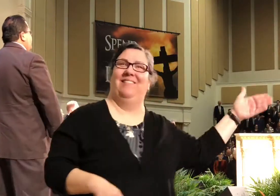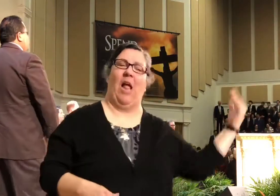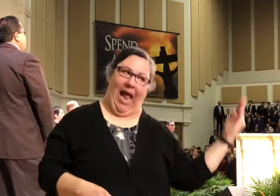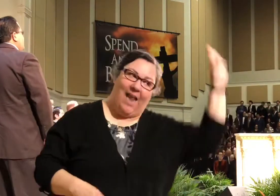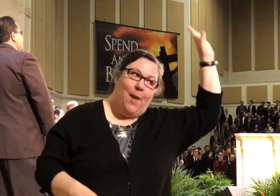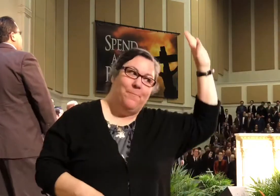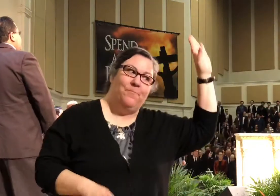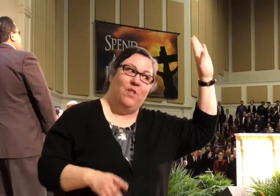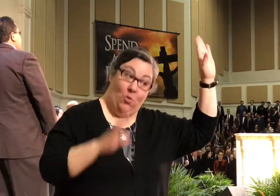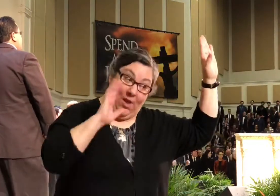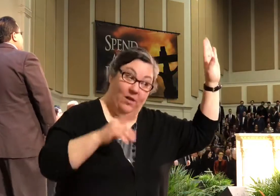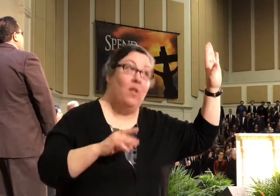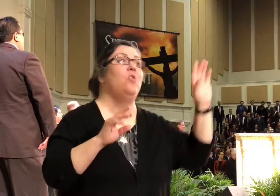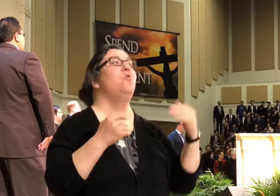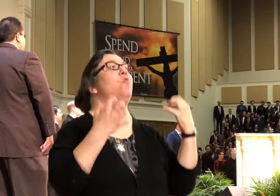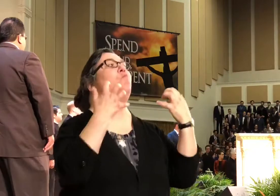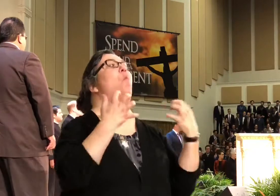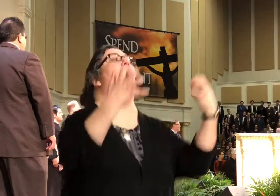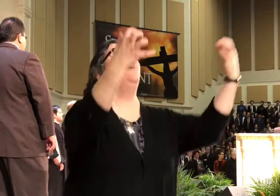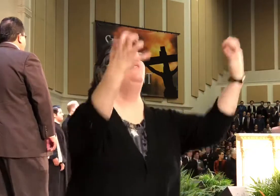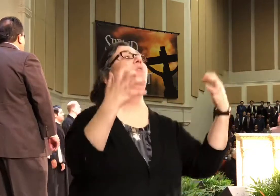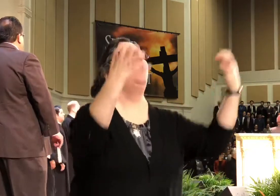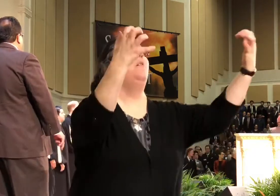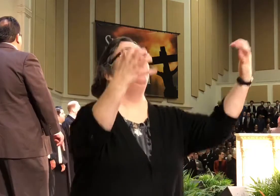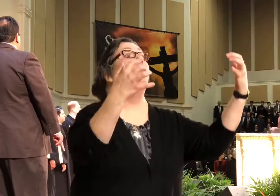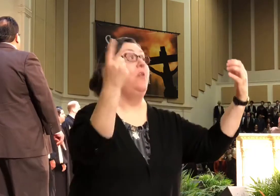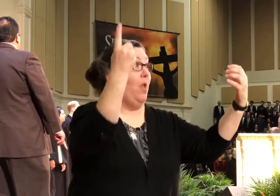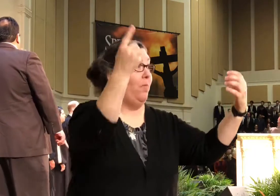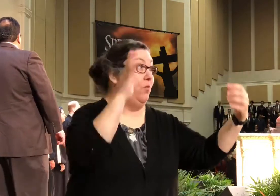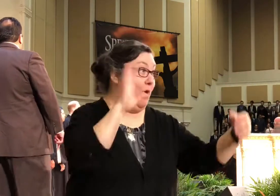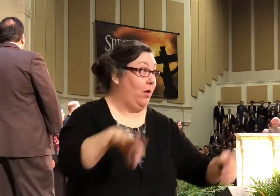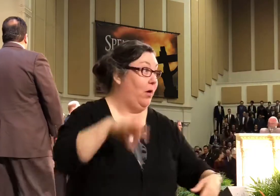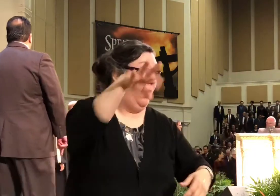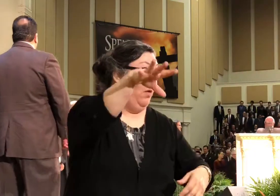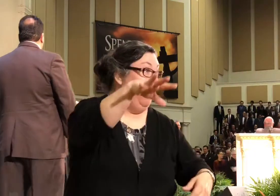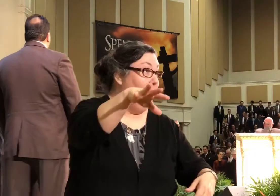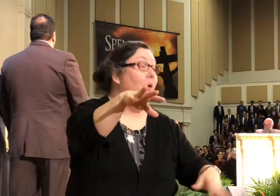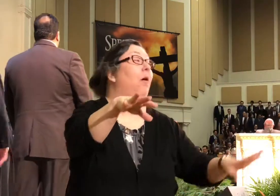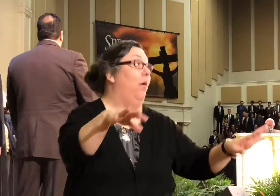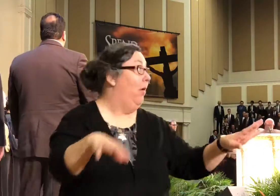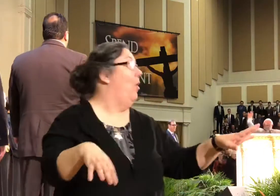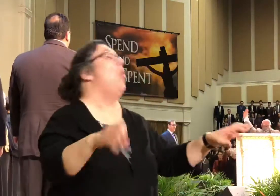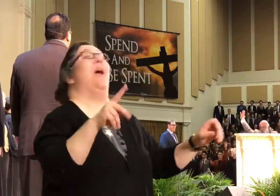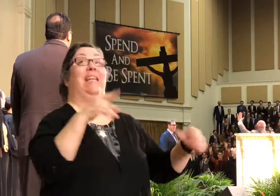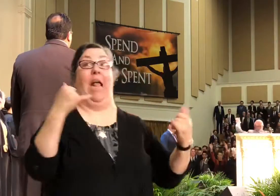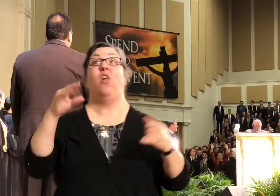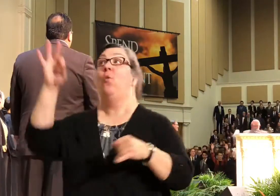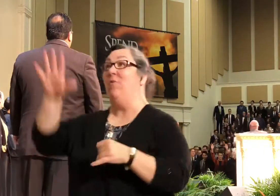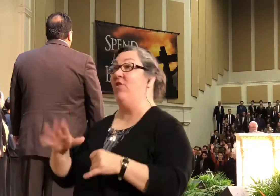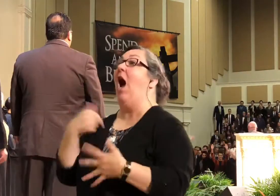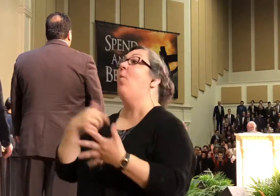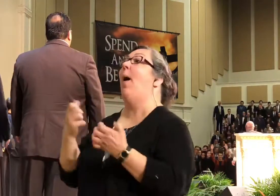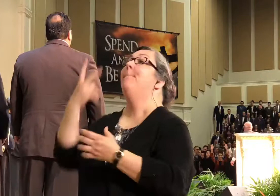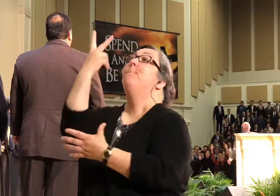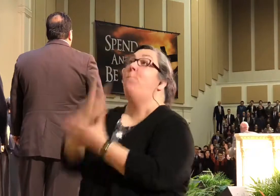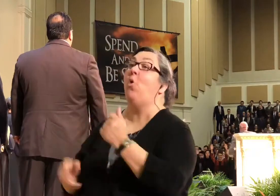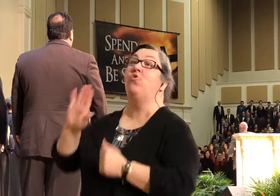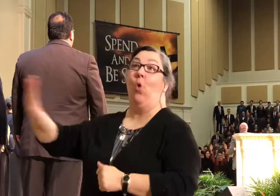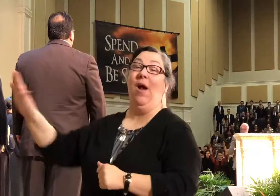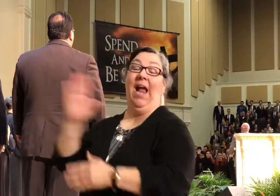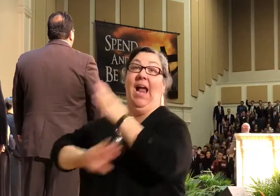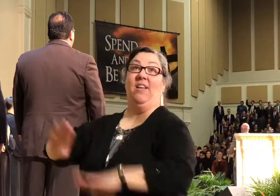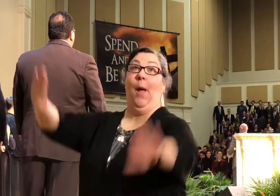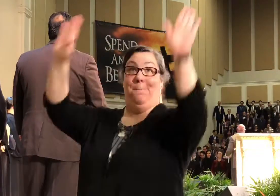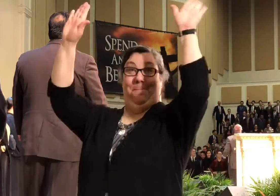up. The risers. Something. Here. Now I'm getting over here to the preachers. I want both hands up.